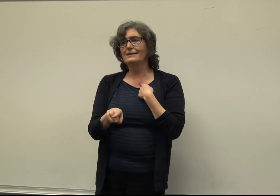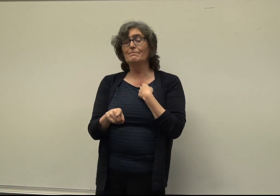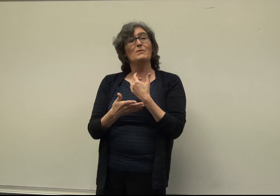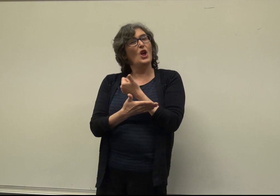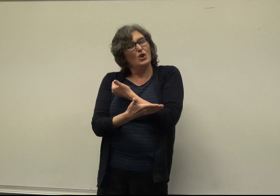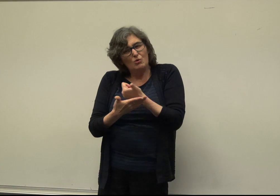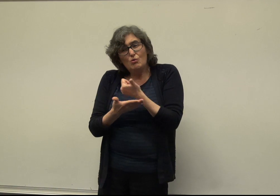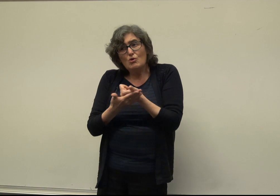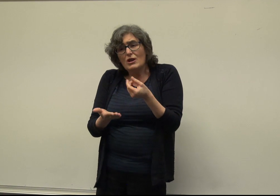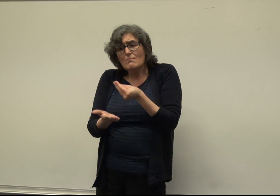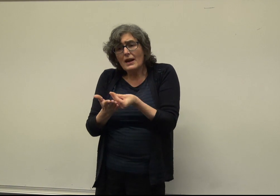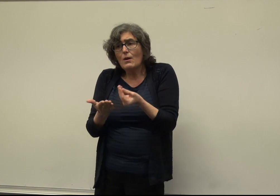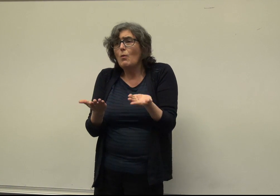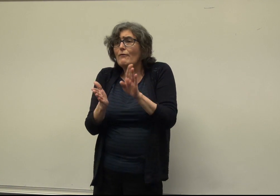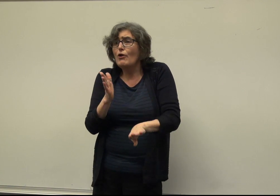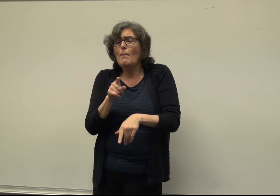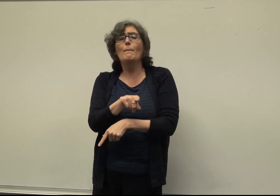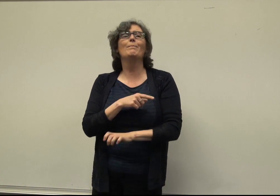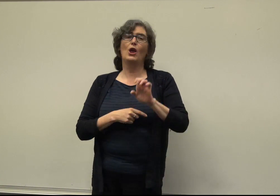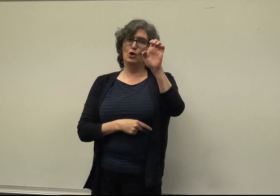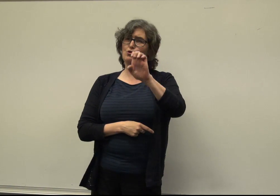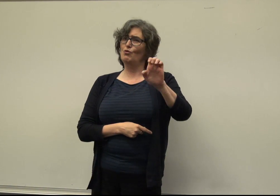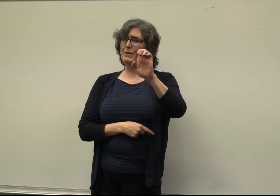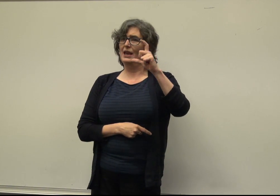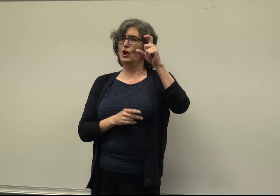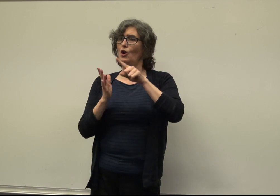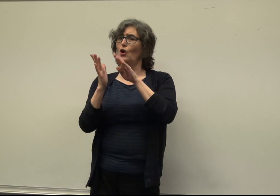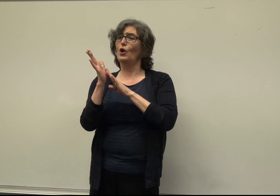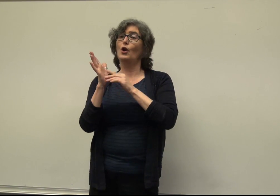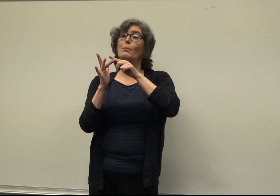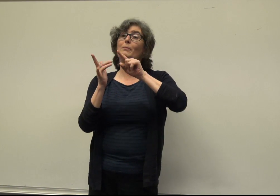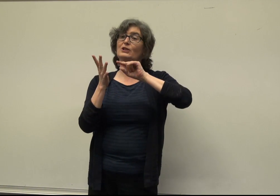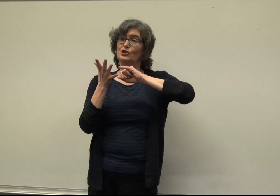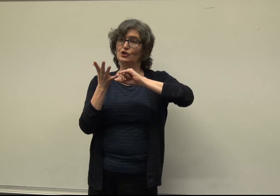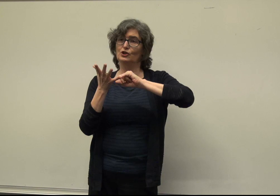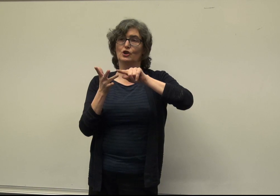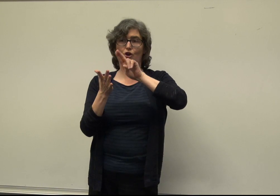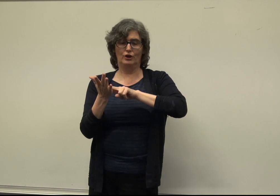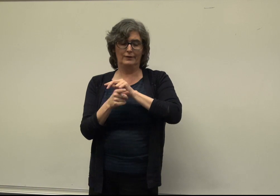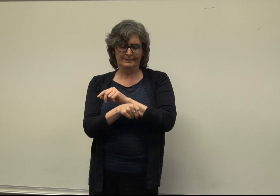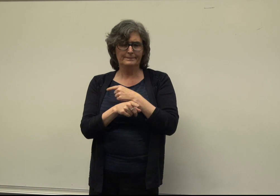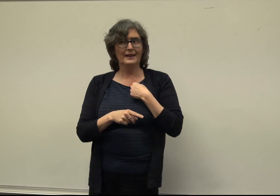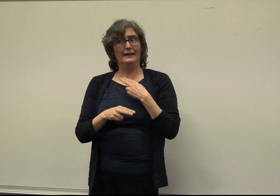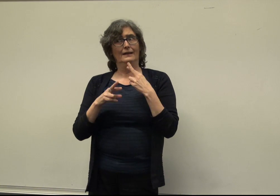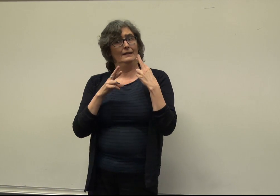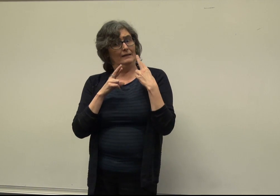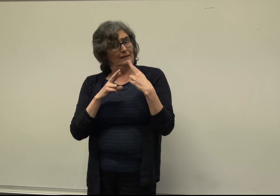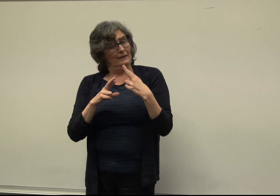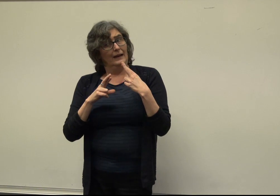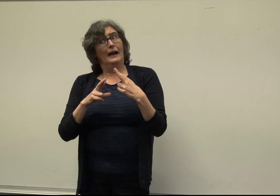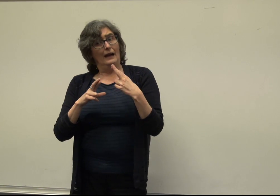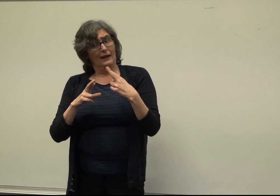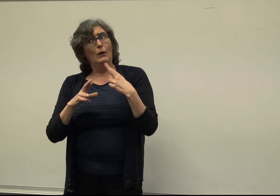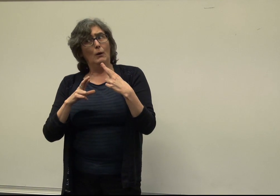Commission, and I certainly hope that this will continue to be possible given the situation and